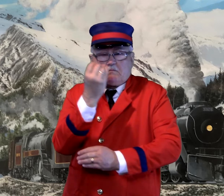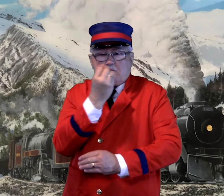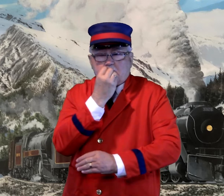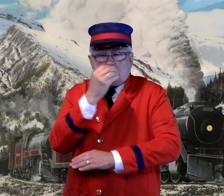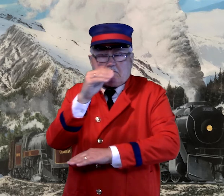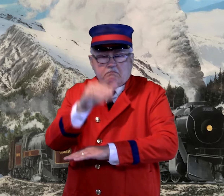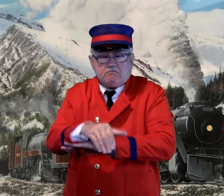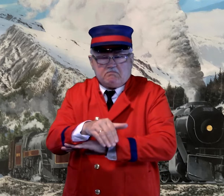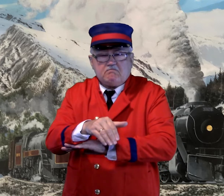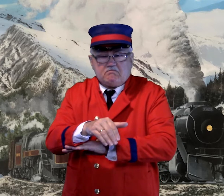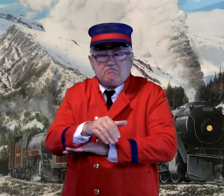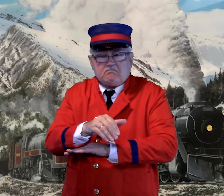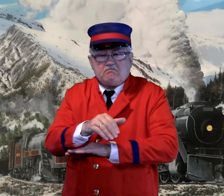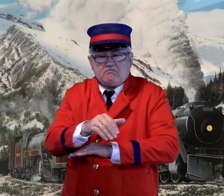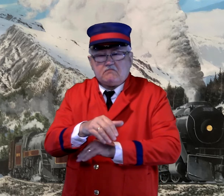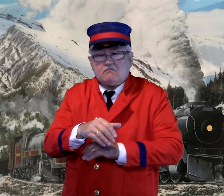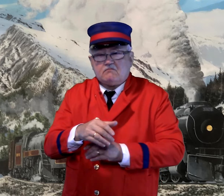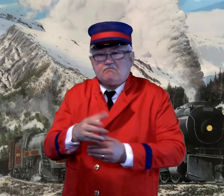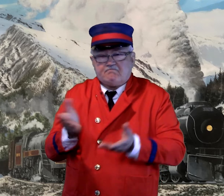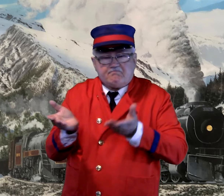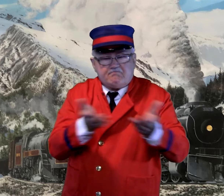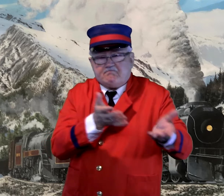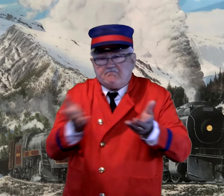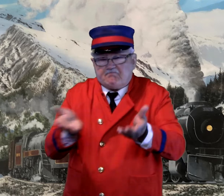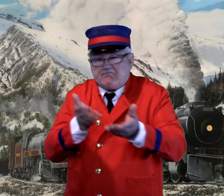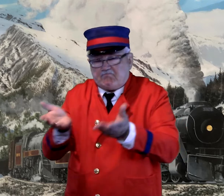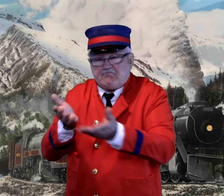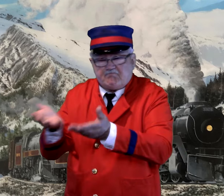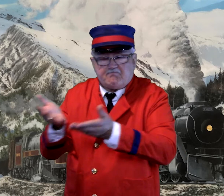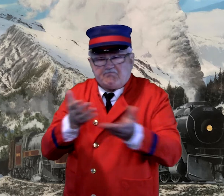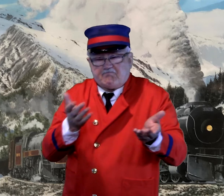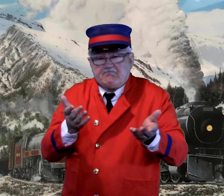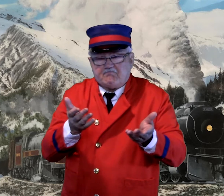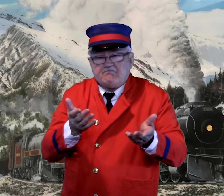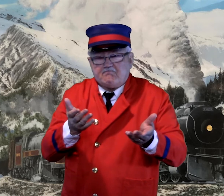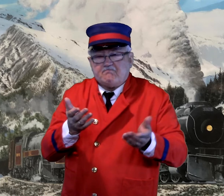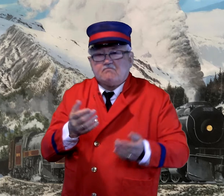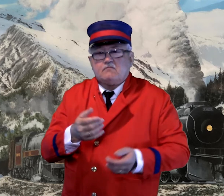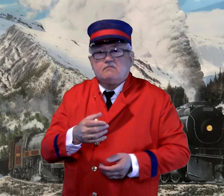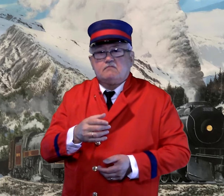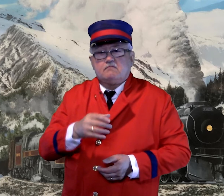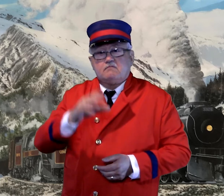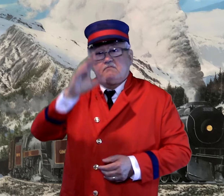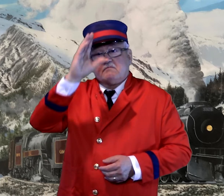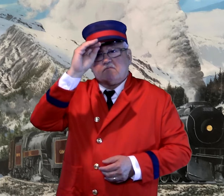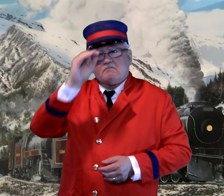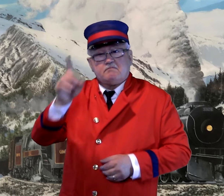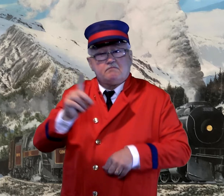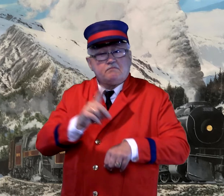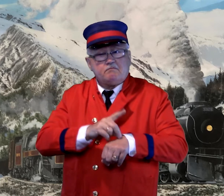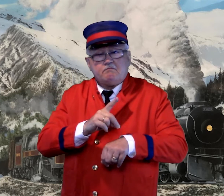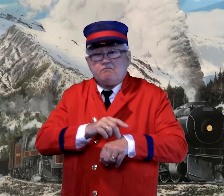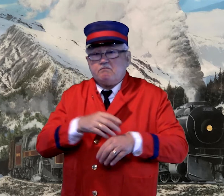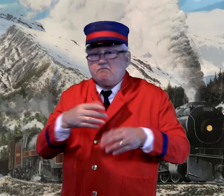was breakfast, lunch, and dinner. They would serve all the girls and boys, and the